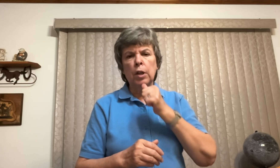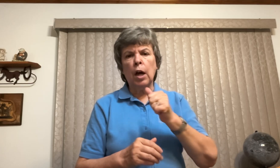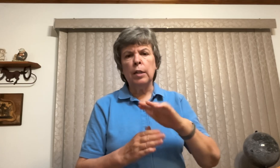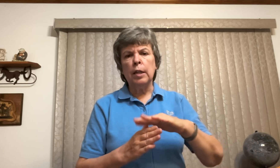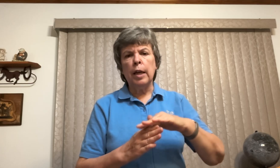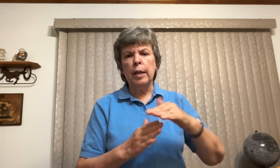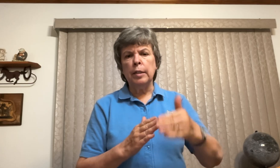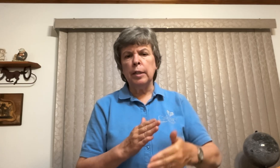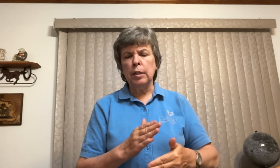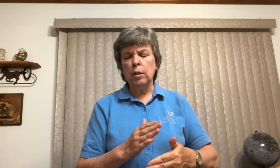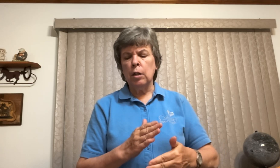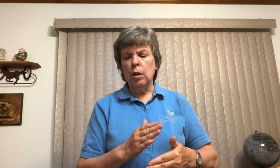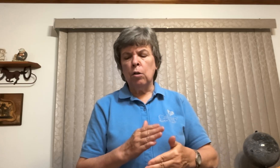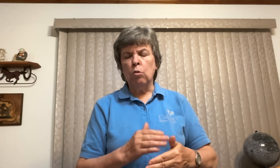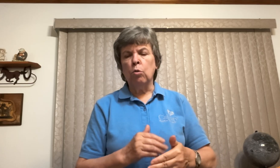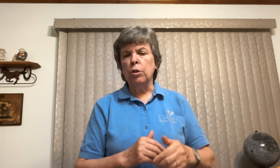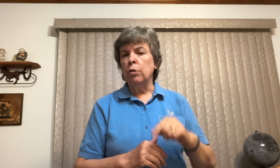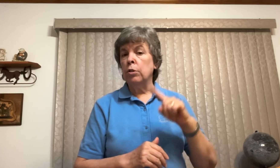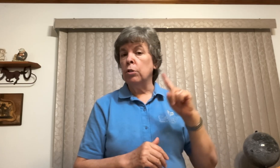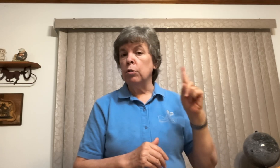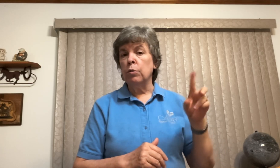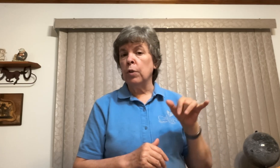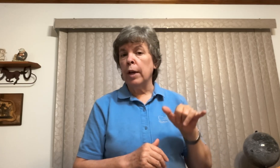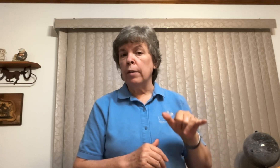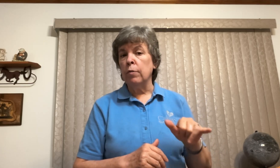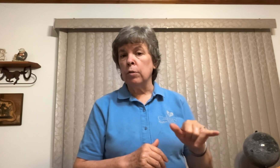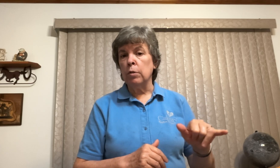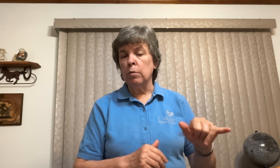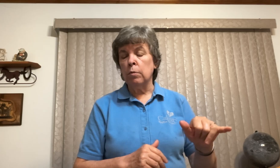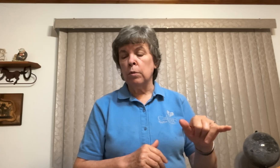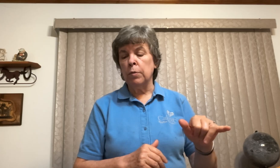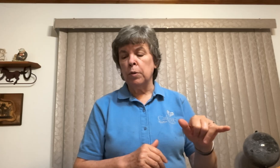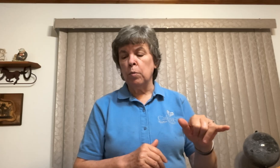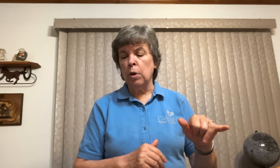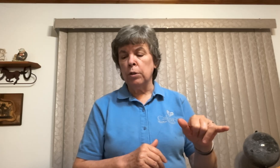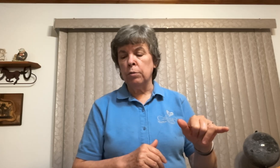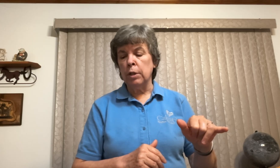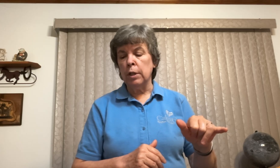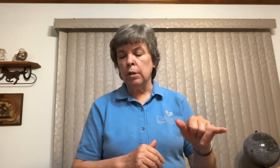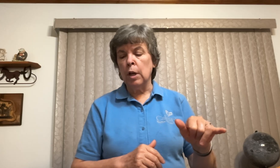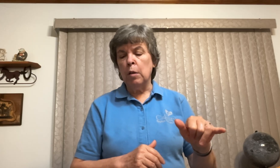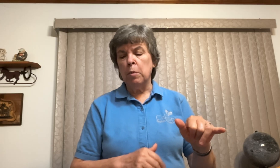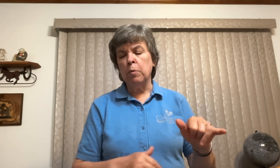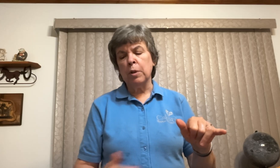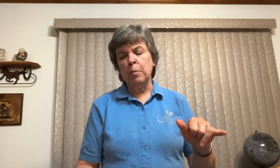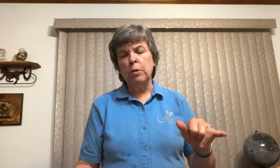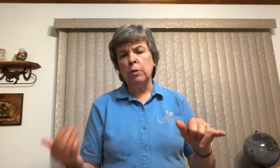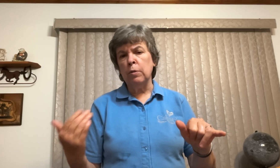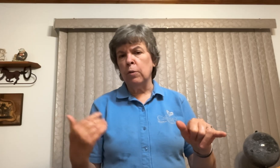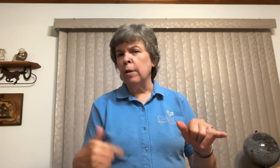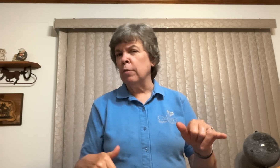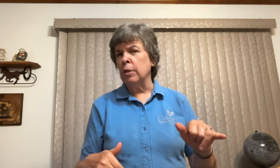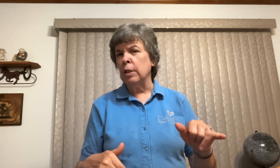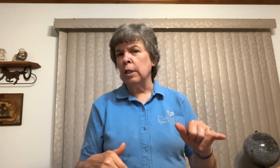not ending. Or you could use forever if you want to there, but we're going to be using forever in the next